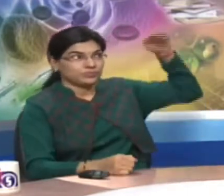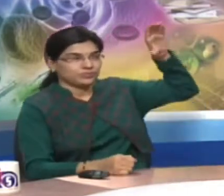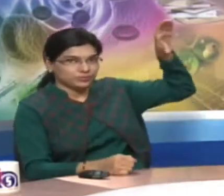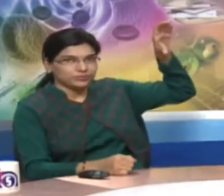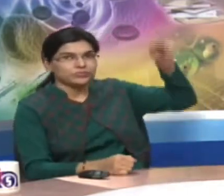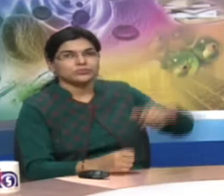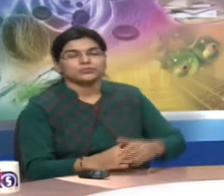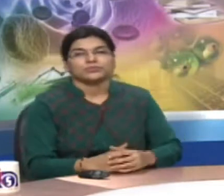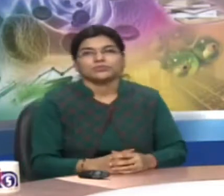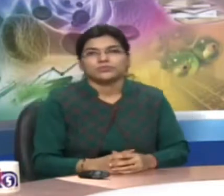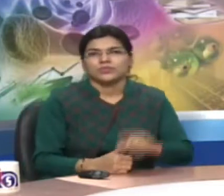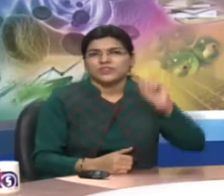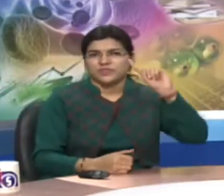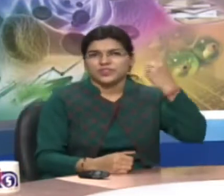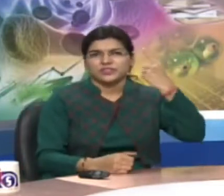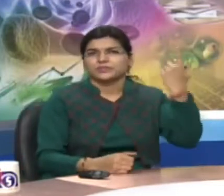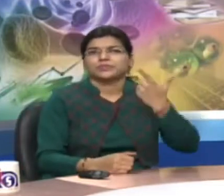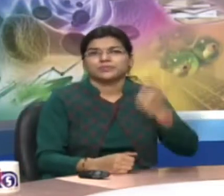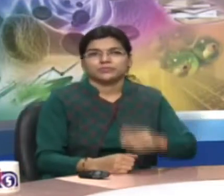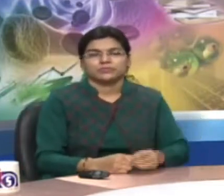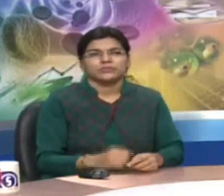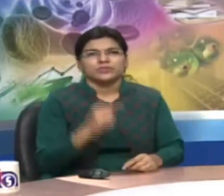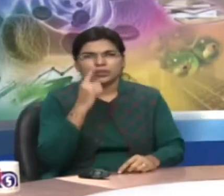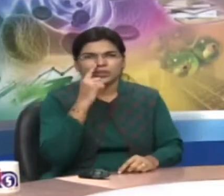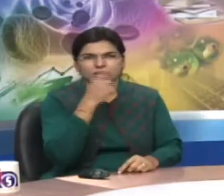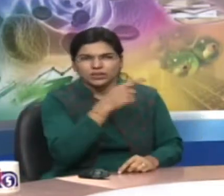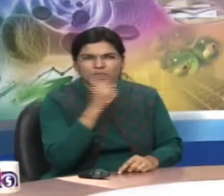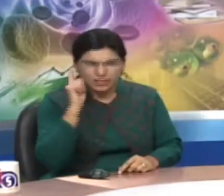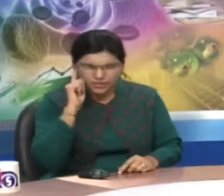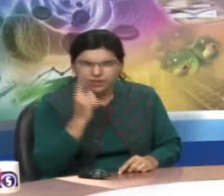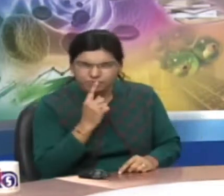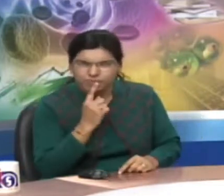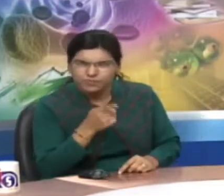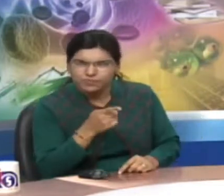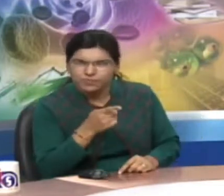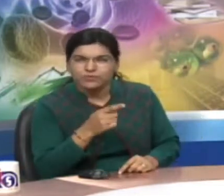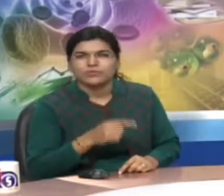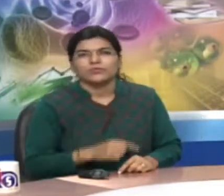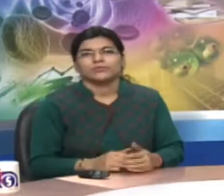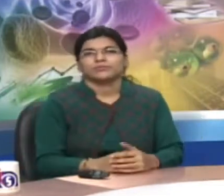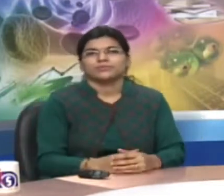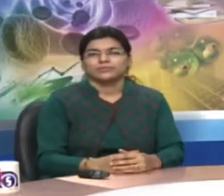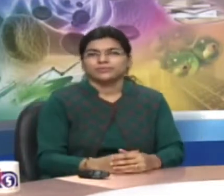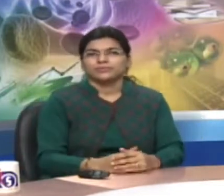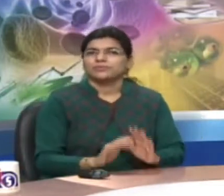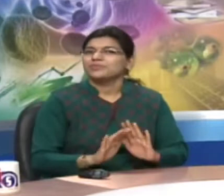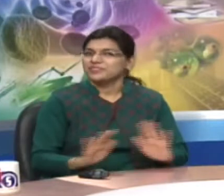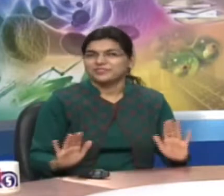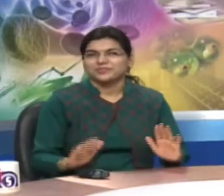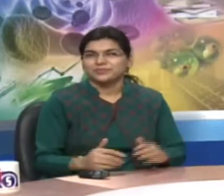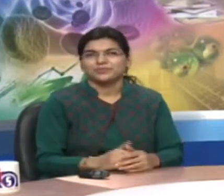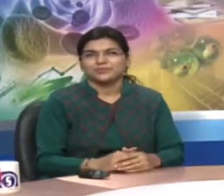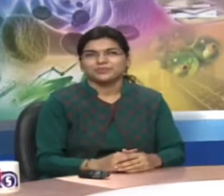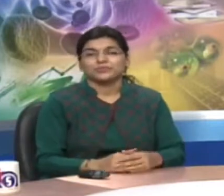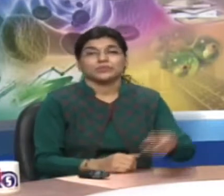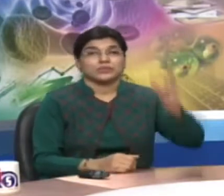is. The first question, is she deaf? So what will be the answer? Yes or